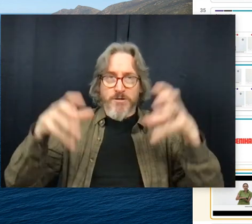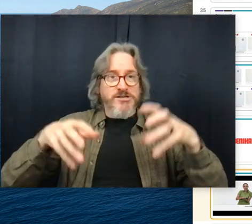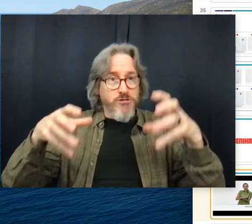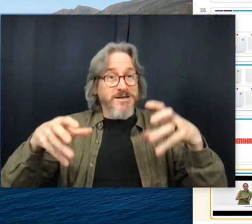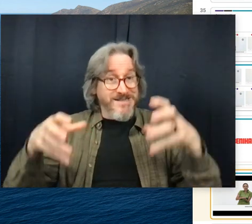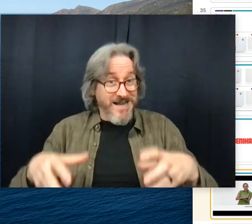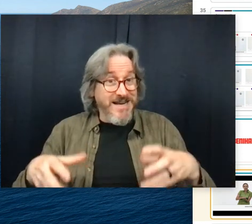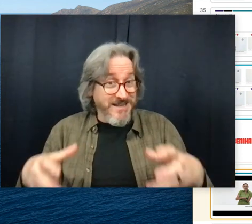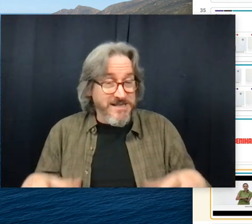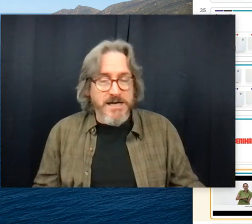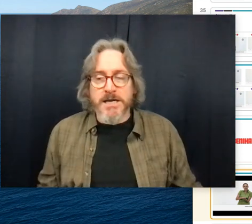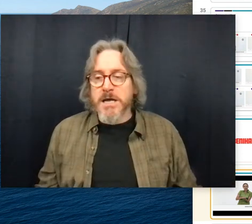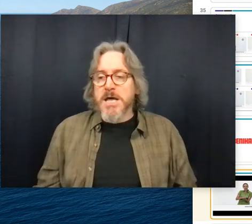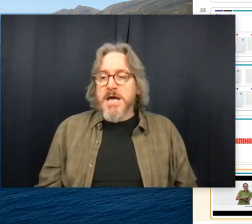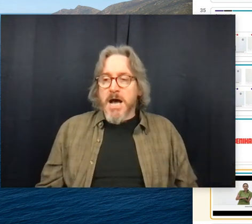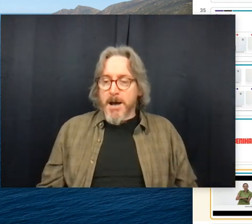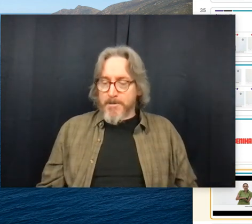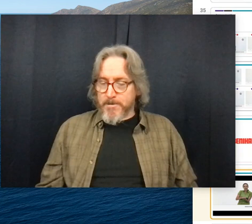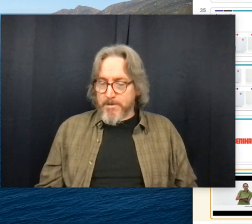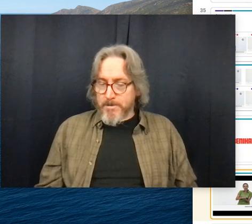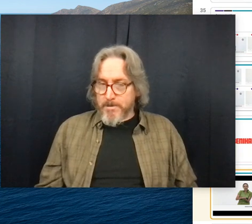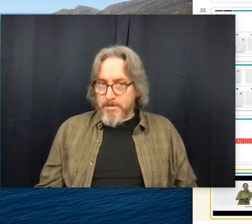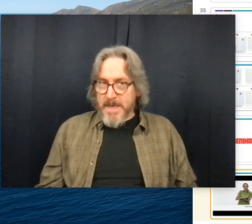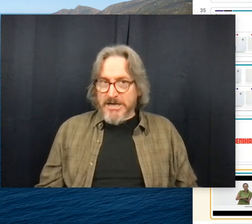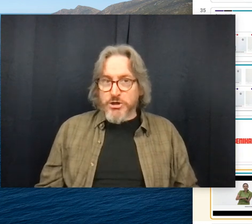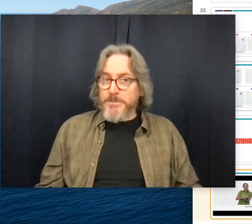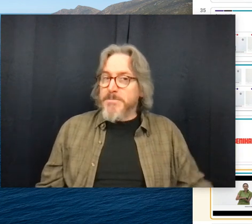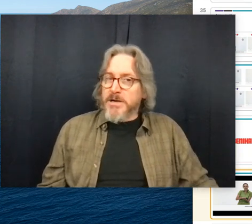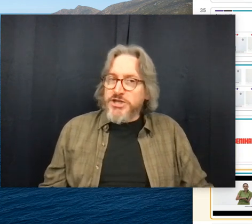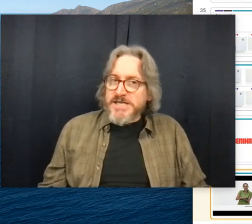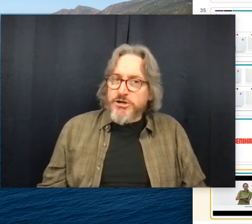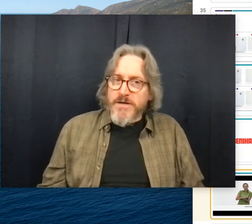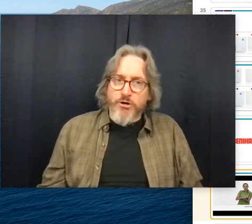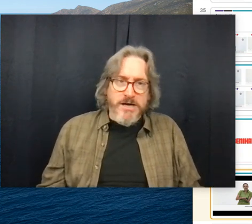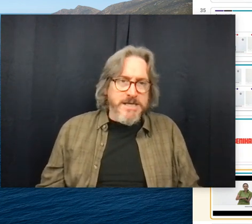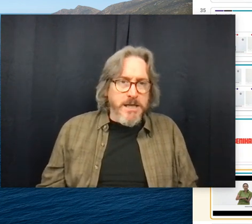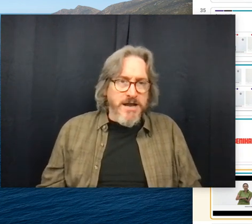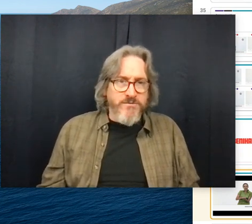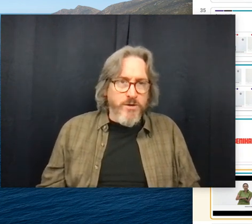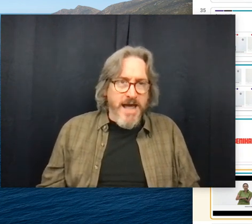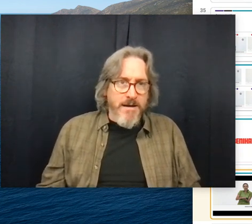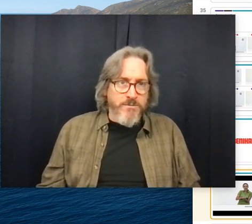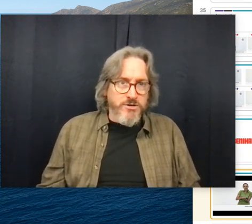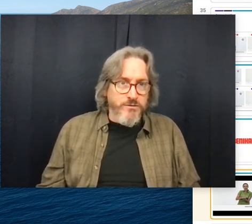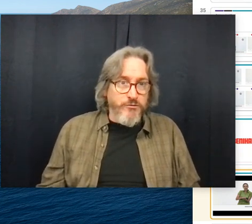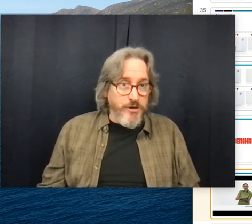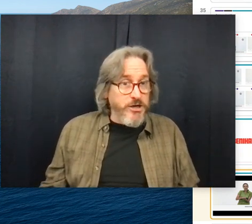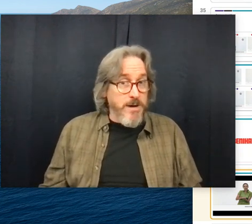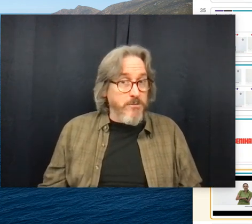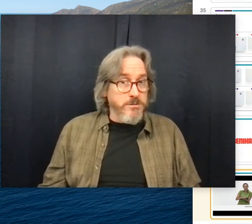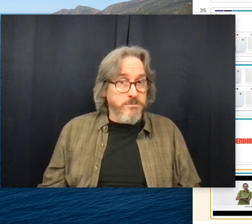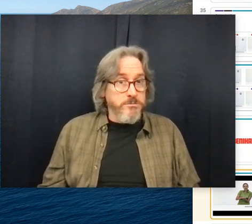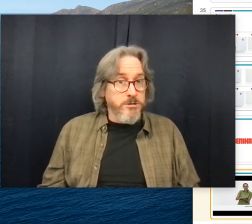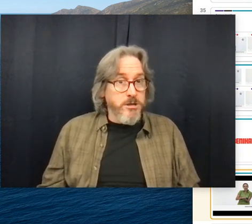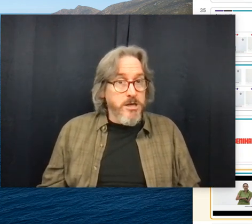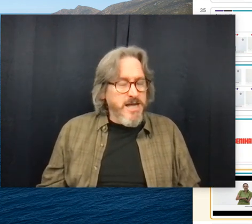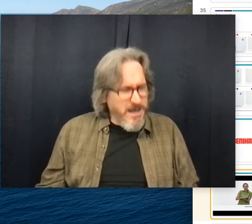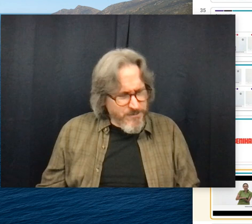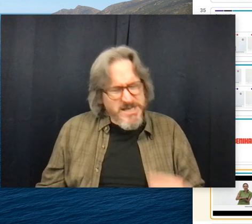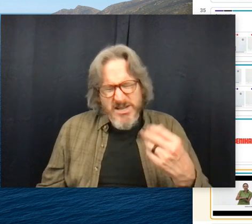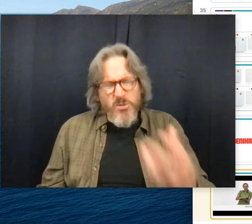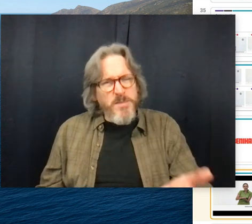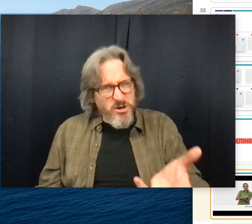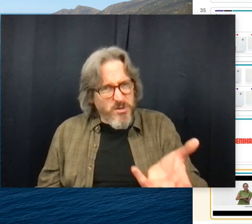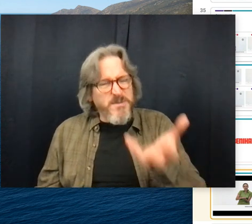what the restaurant is like on the inside, it should be much easier. And there isn't a lot of vocab to freak you out.